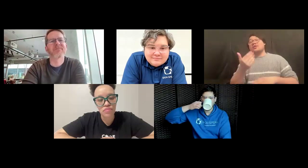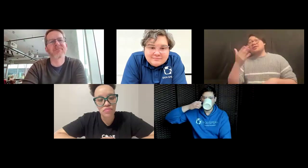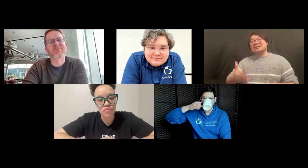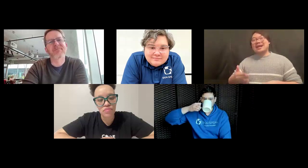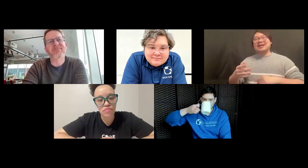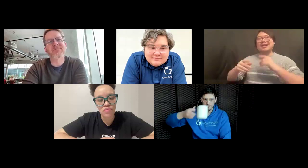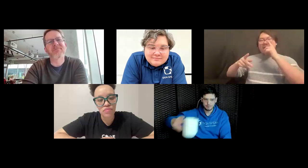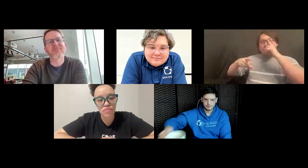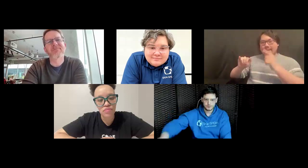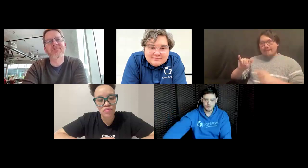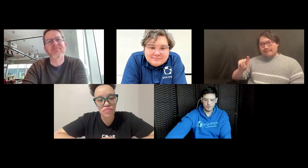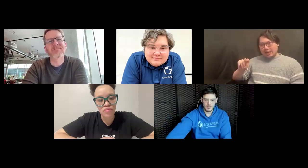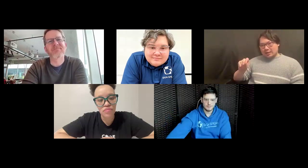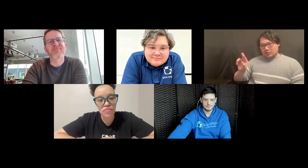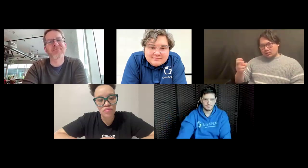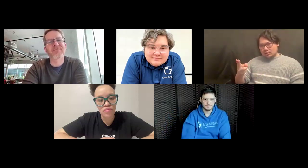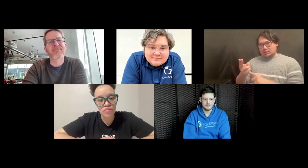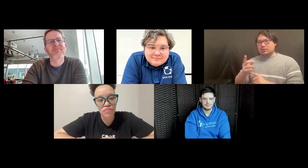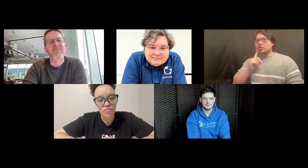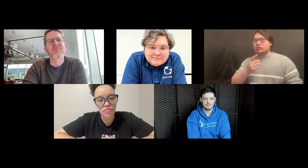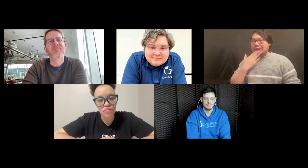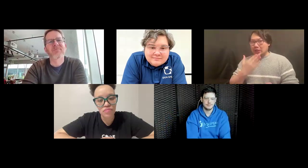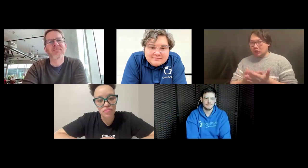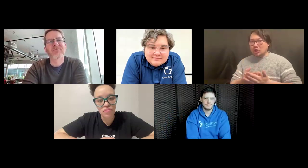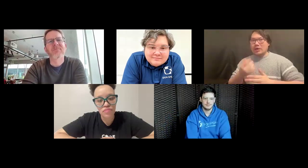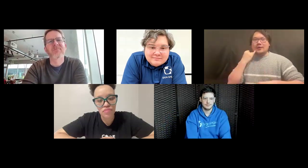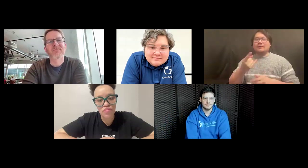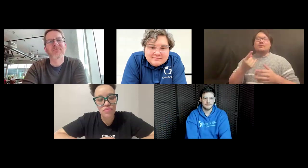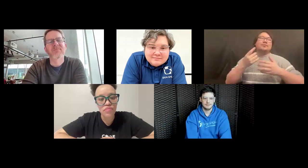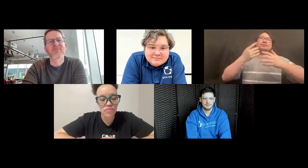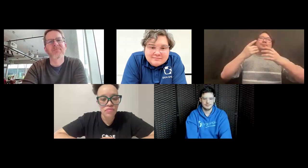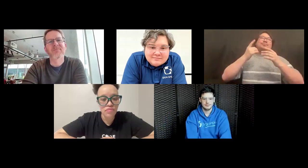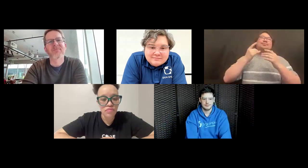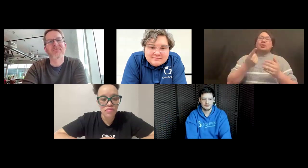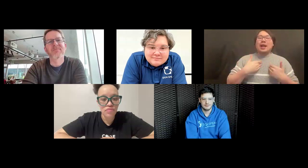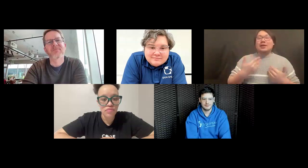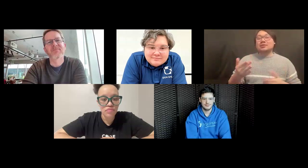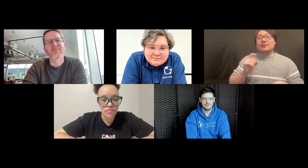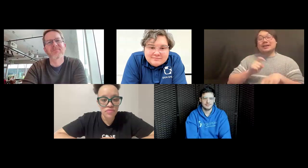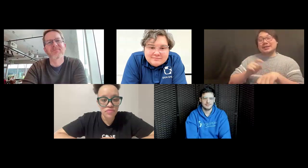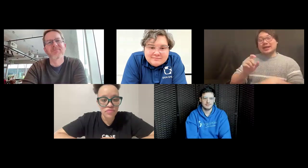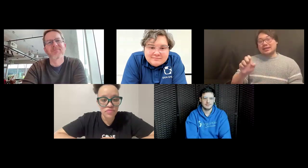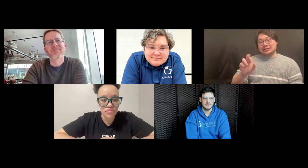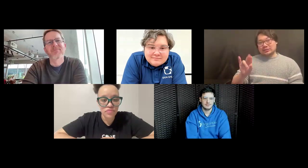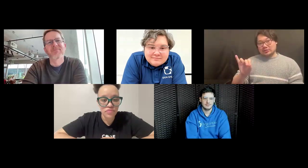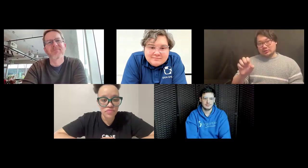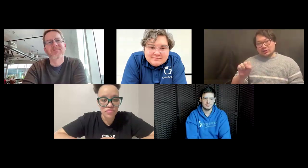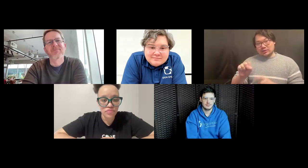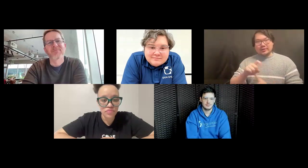but it does have some limitations. And then on one side, there's pitch or perch. And we do